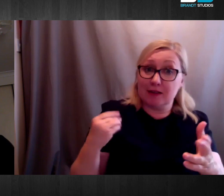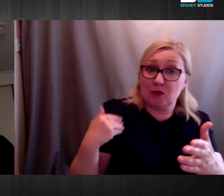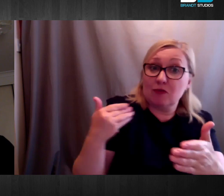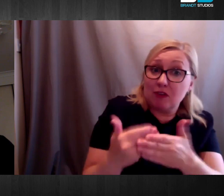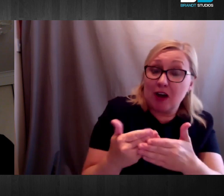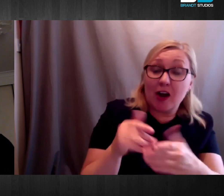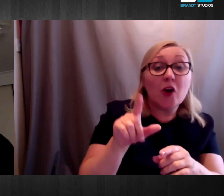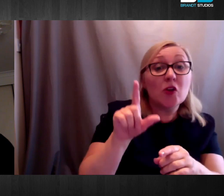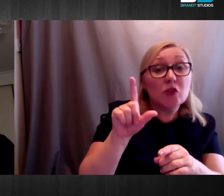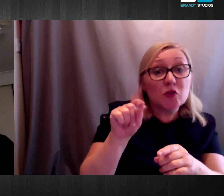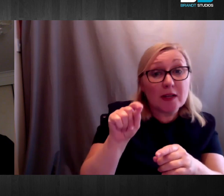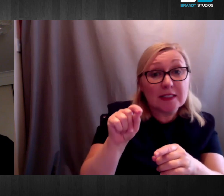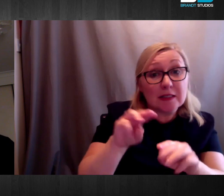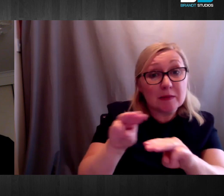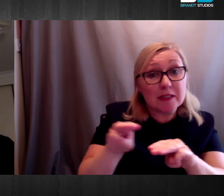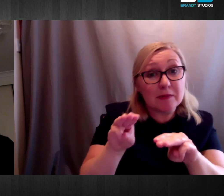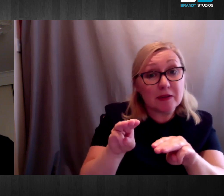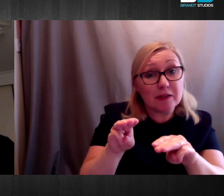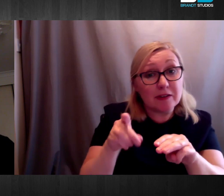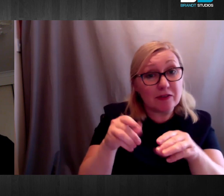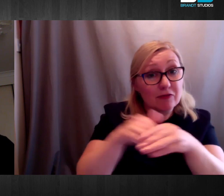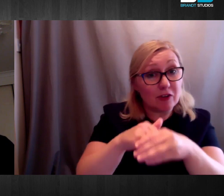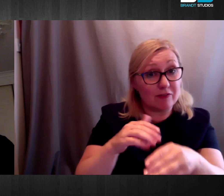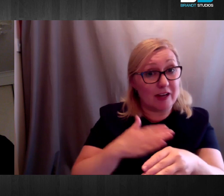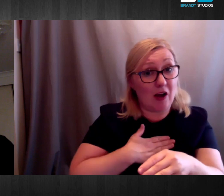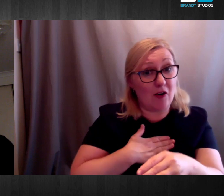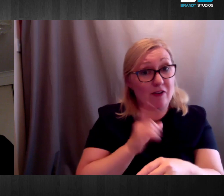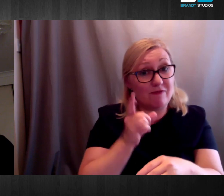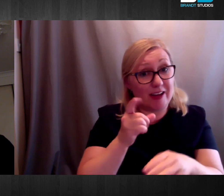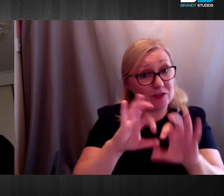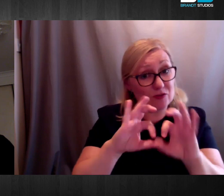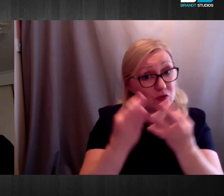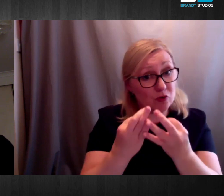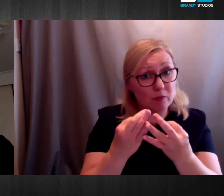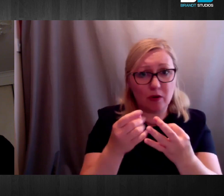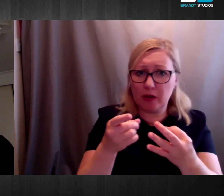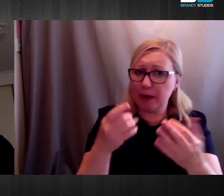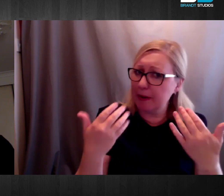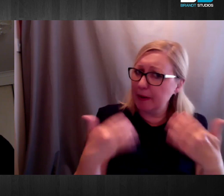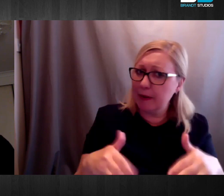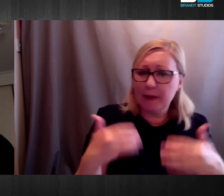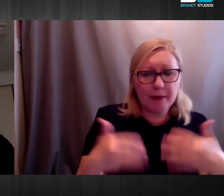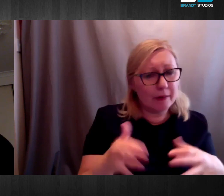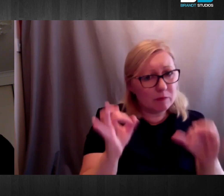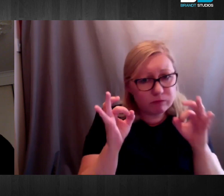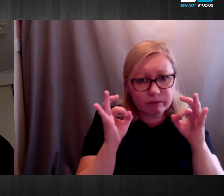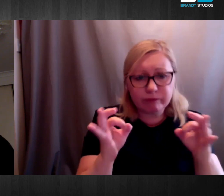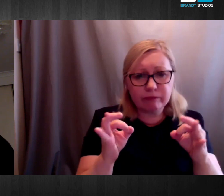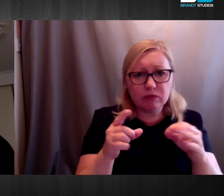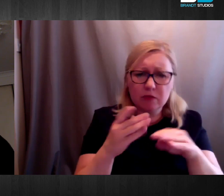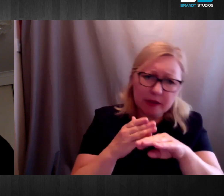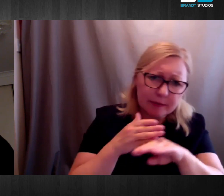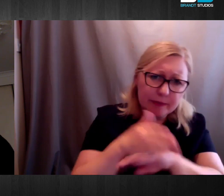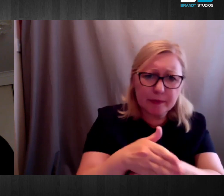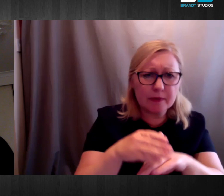contributed about, over 240 hours of work to consumers. Much of it's